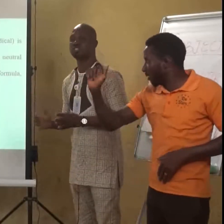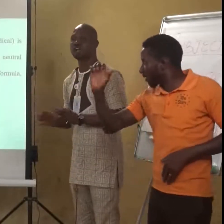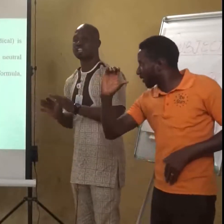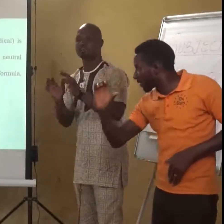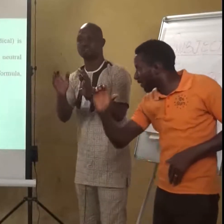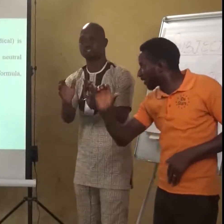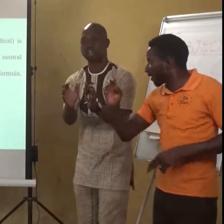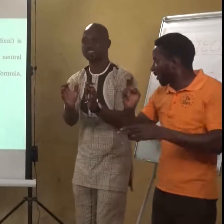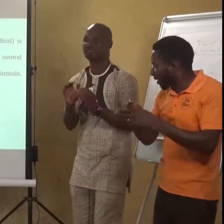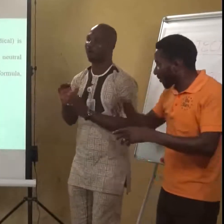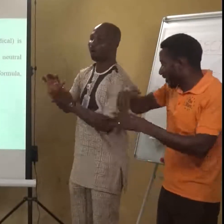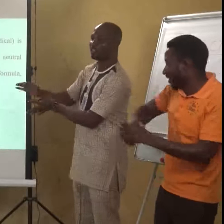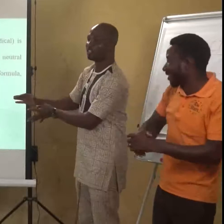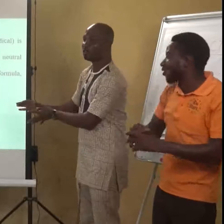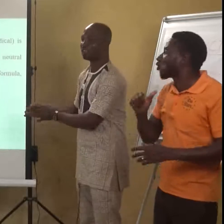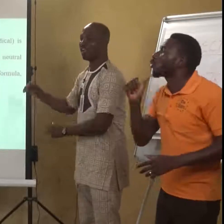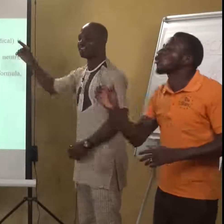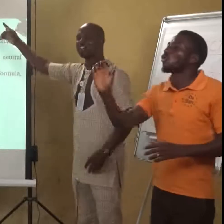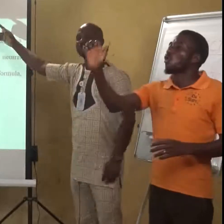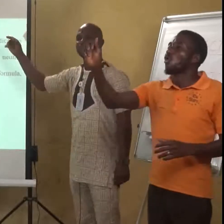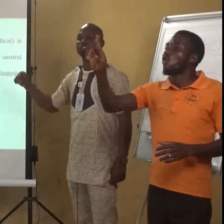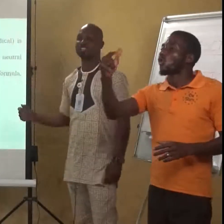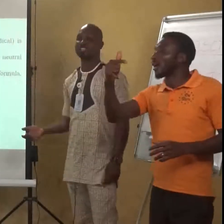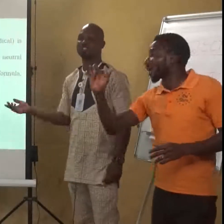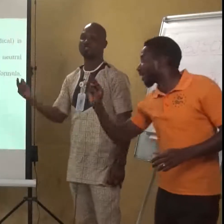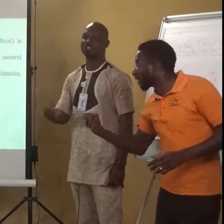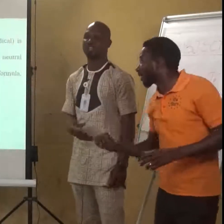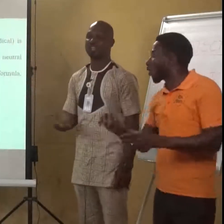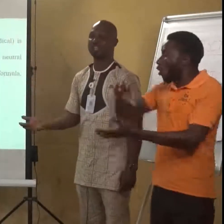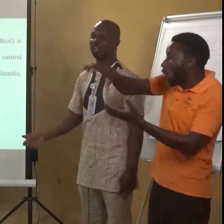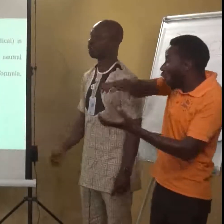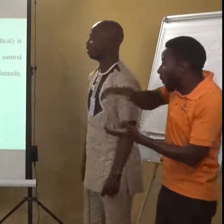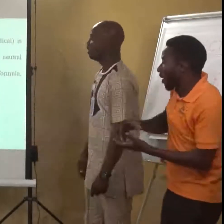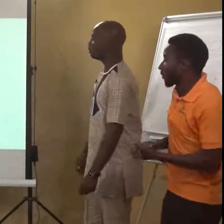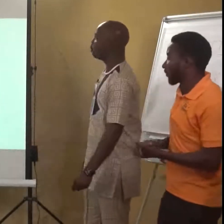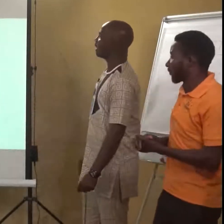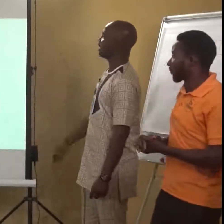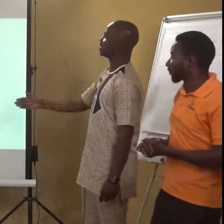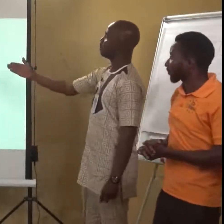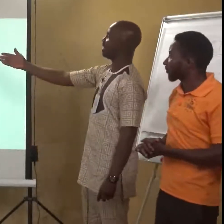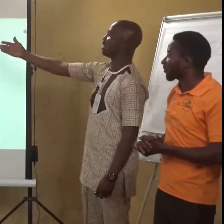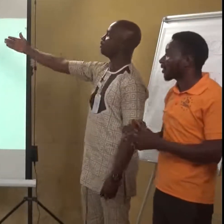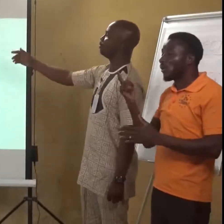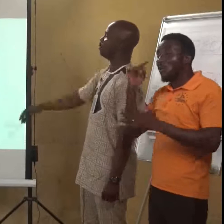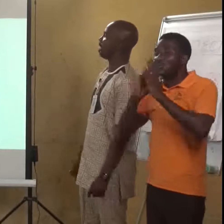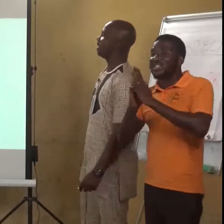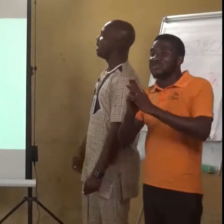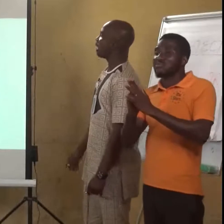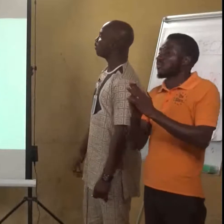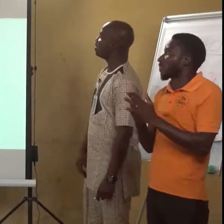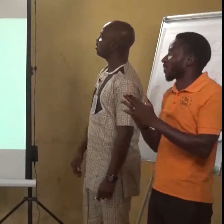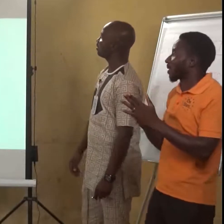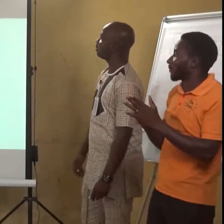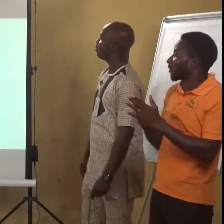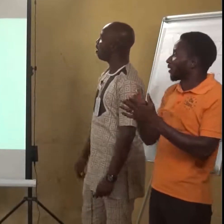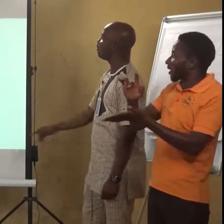species has been oxidized or reduced, as has been portrayed in the definition earlier on. So we'll look at example. Example number 1. Calculate